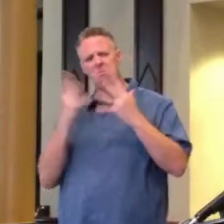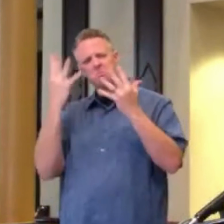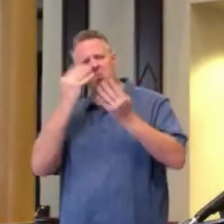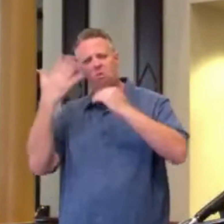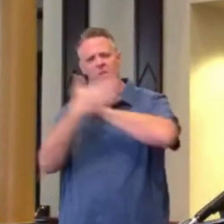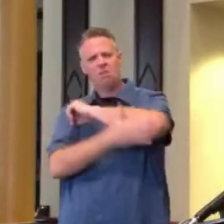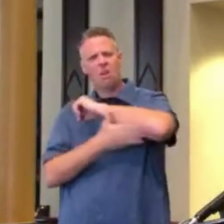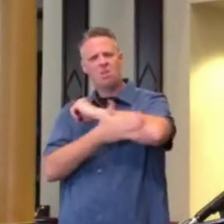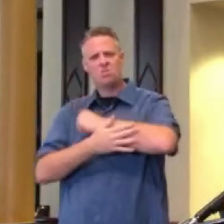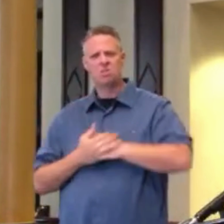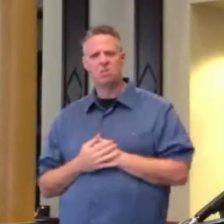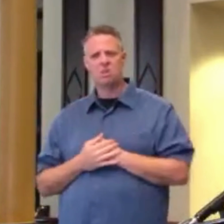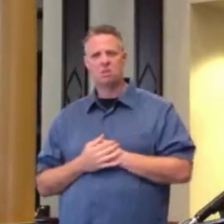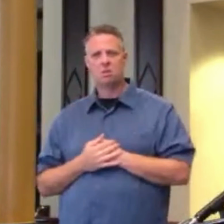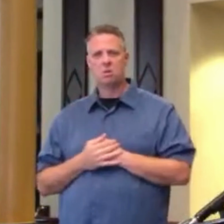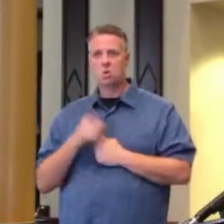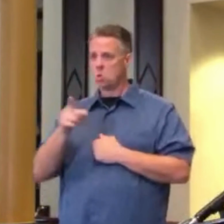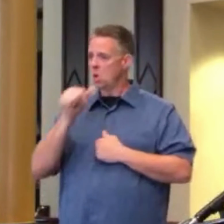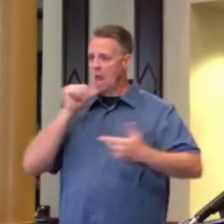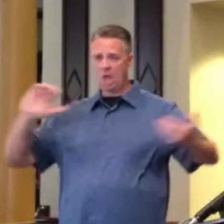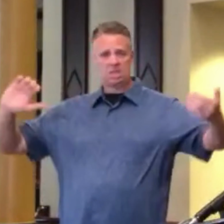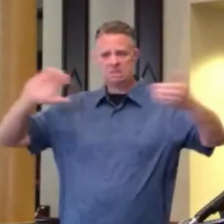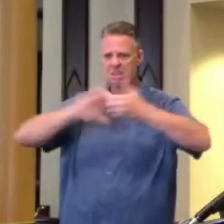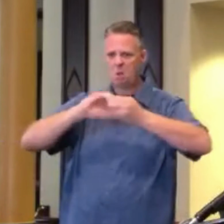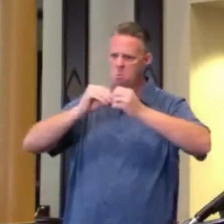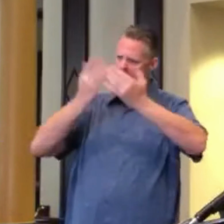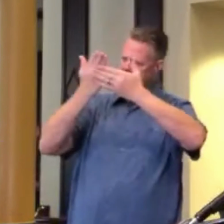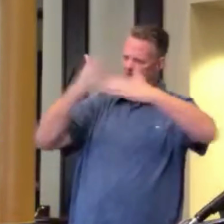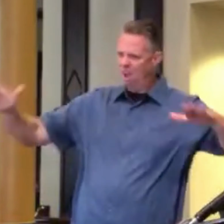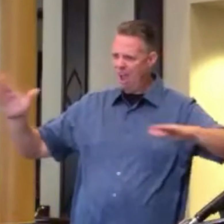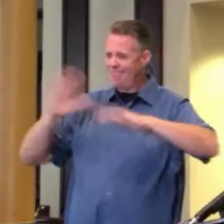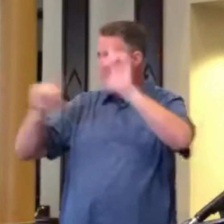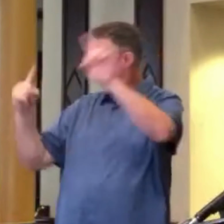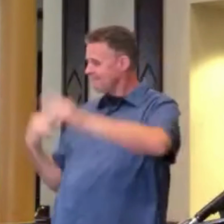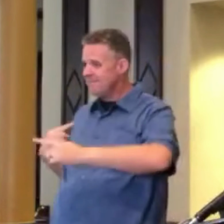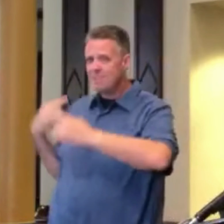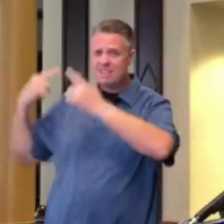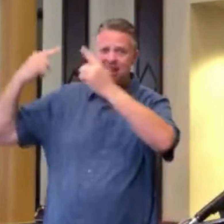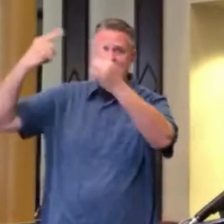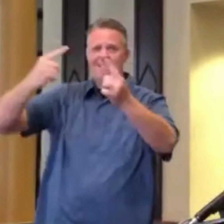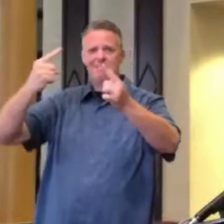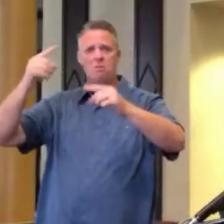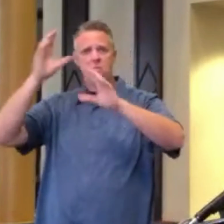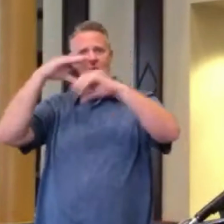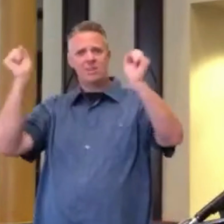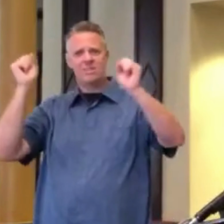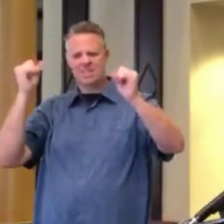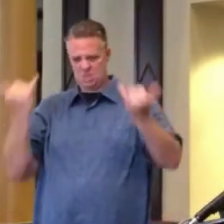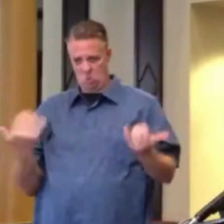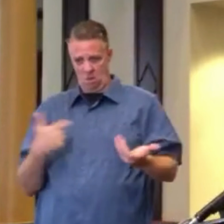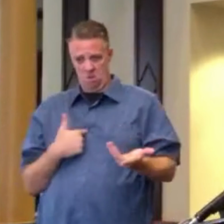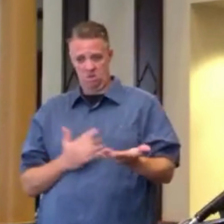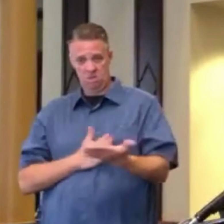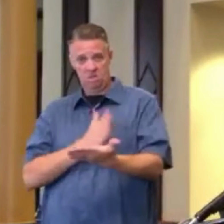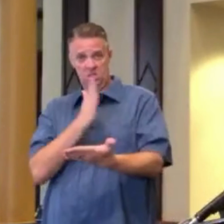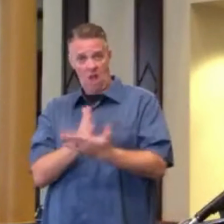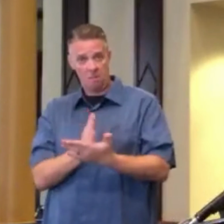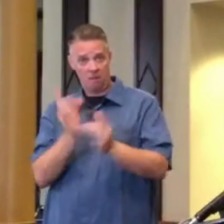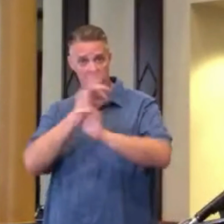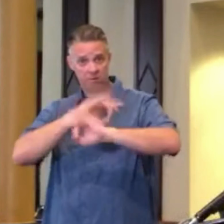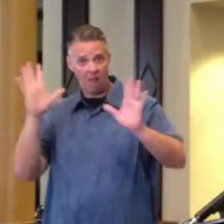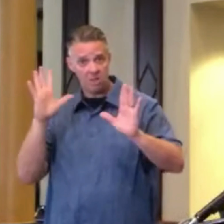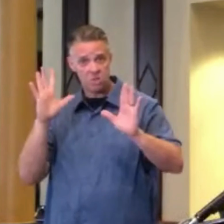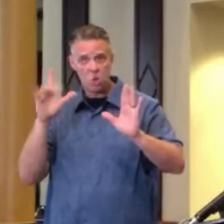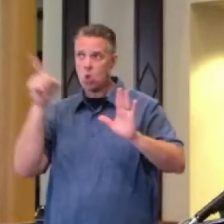to divide us more than any other figure in modern history. And now you want me to stop the violence